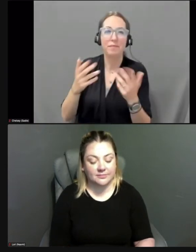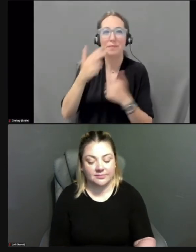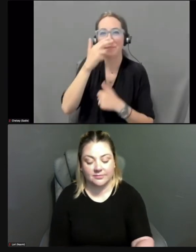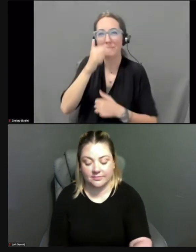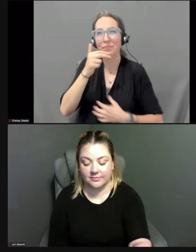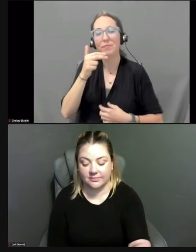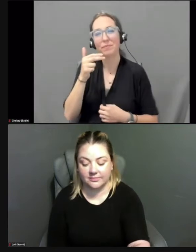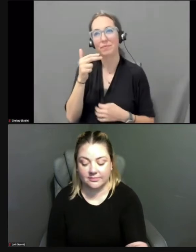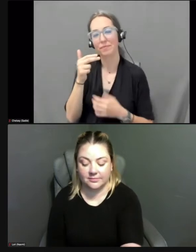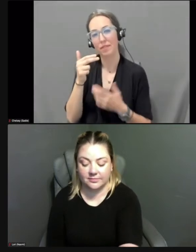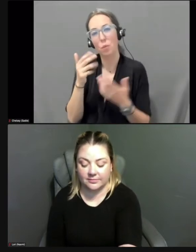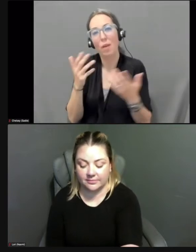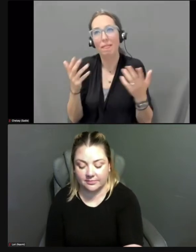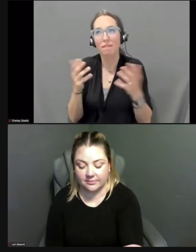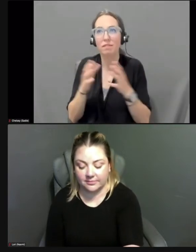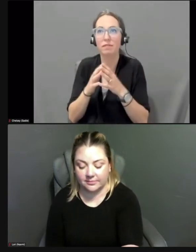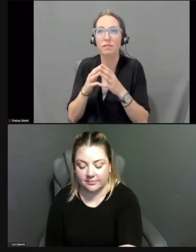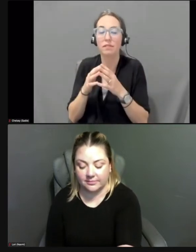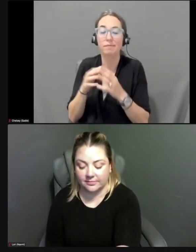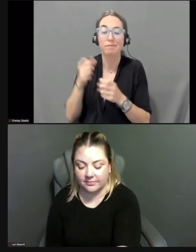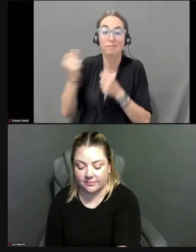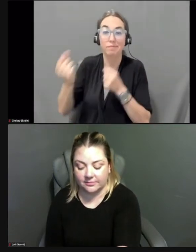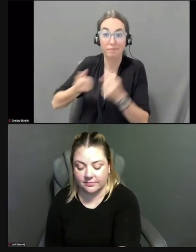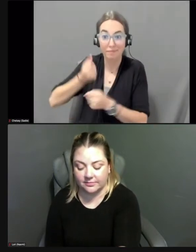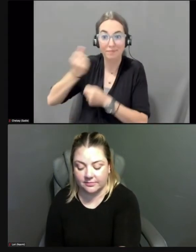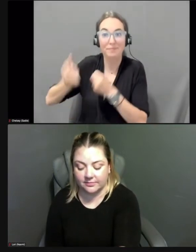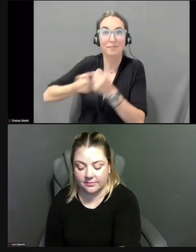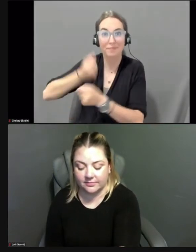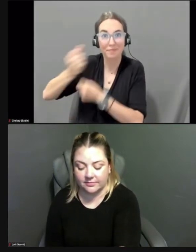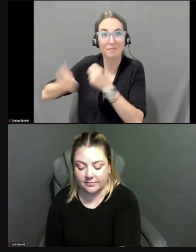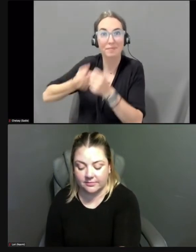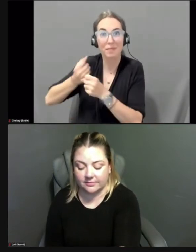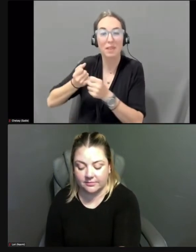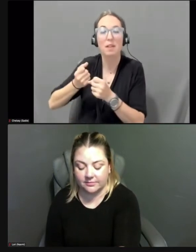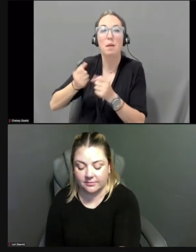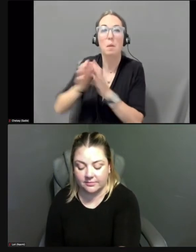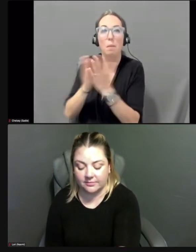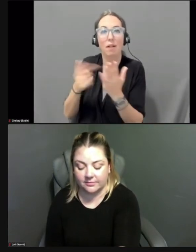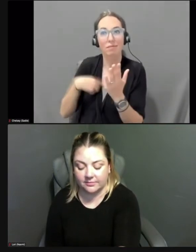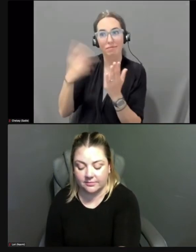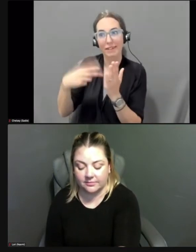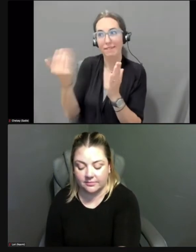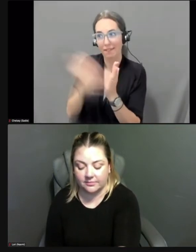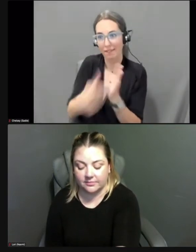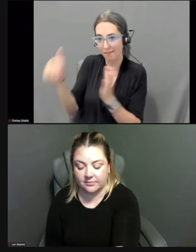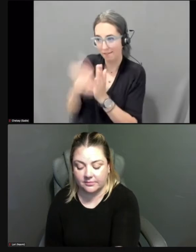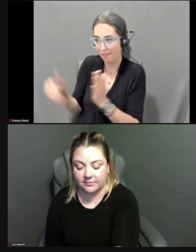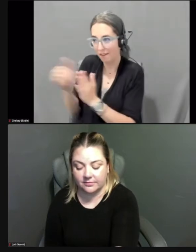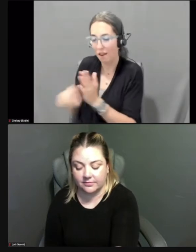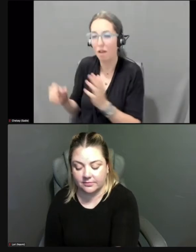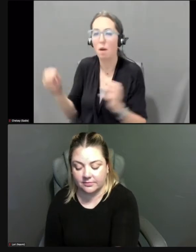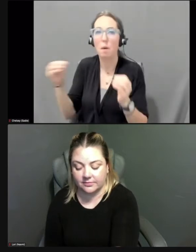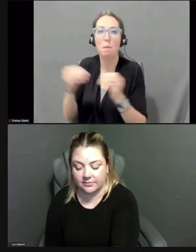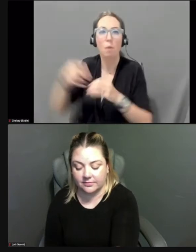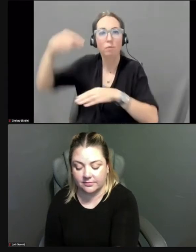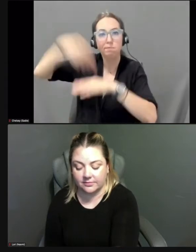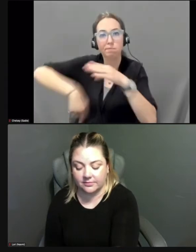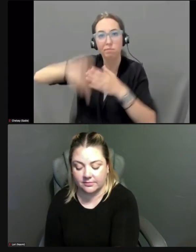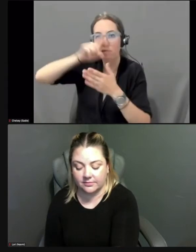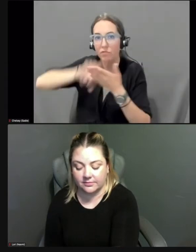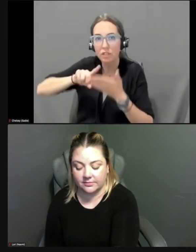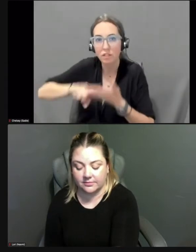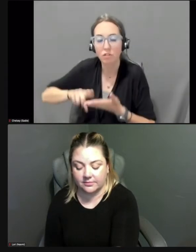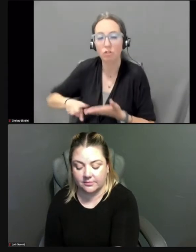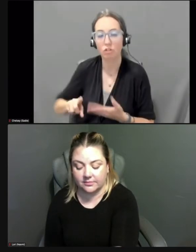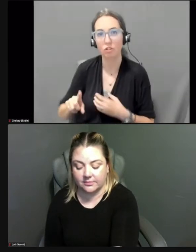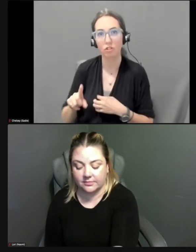was an evolution of many years of like rereading the book and kind of researching more about intuitive eating online and following people on social media and stuff, that